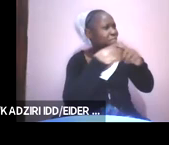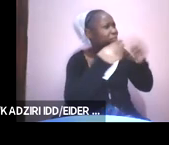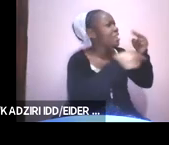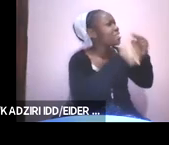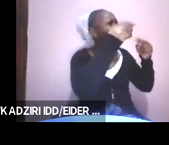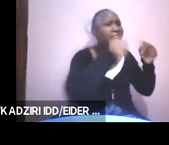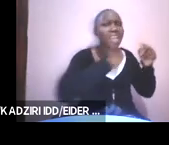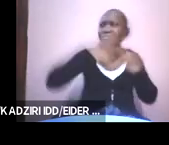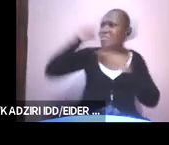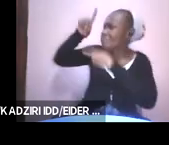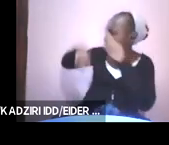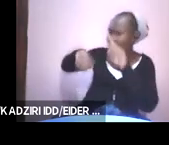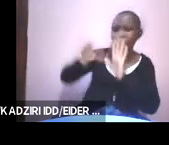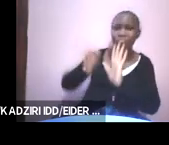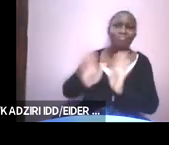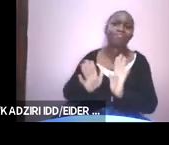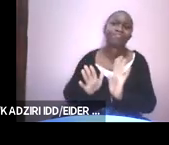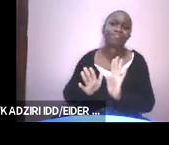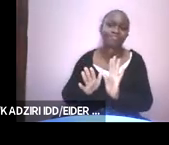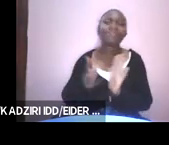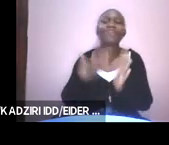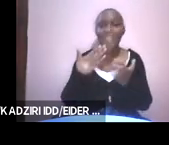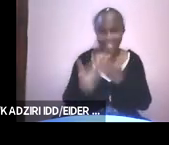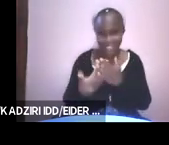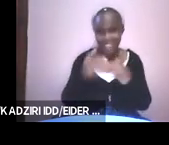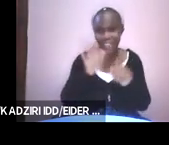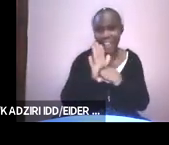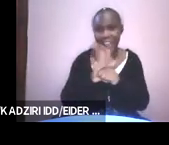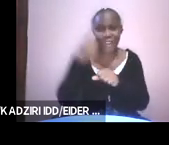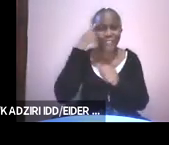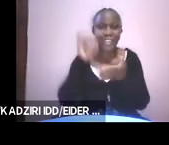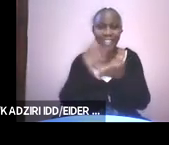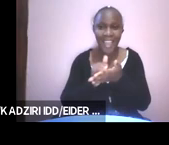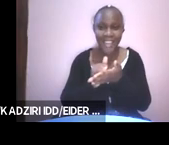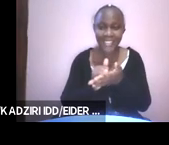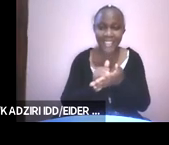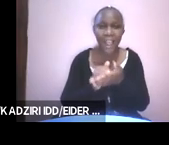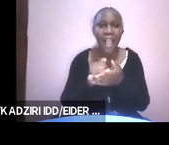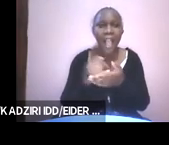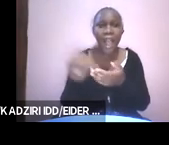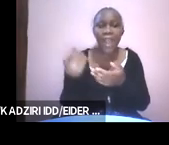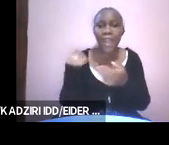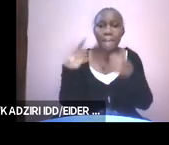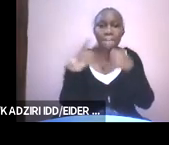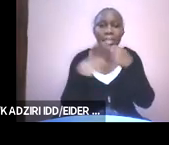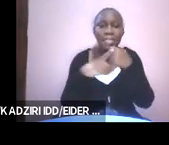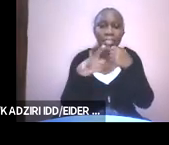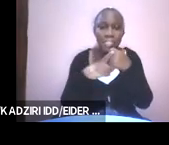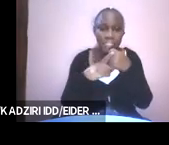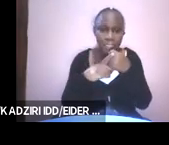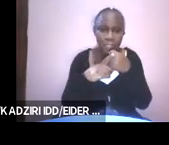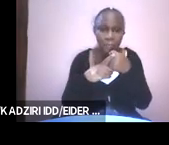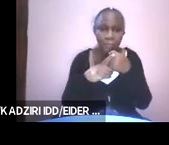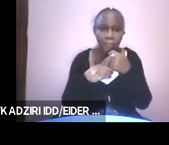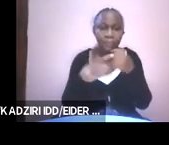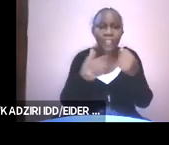you very much for that. So if you have number 6, if you have any additional comments, either minor concerns like typos